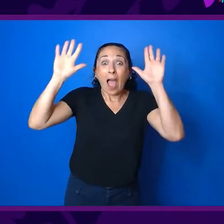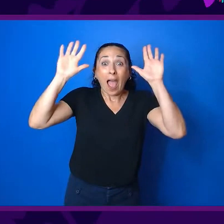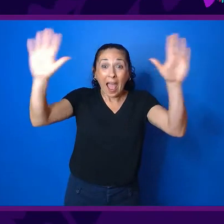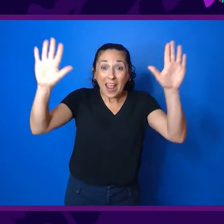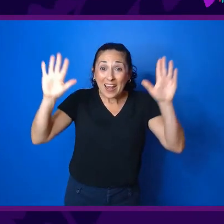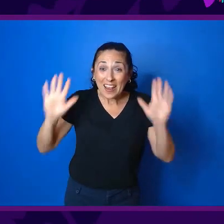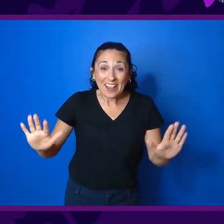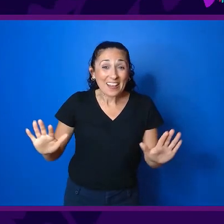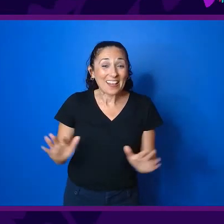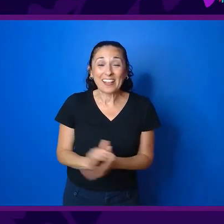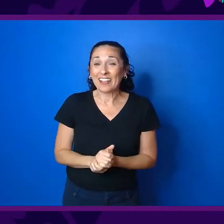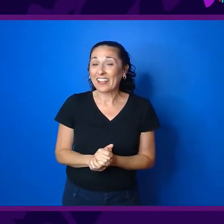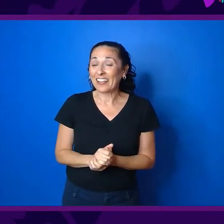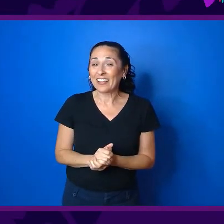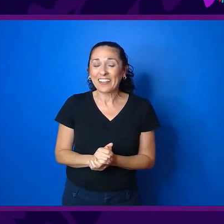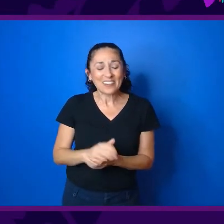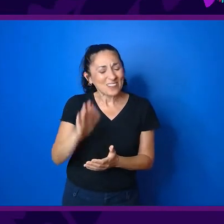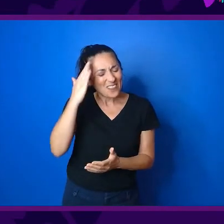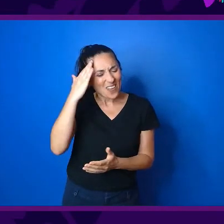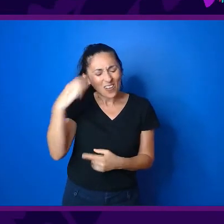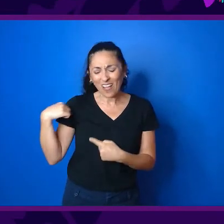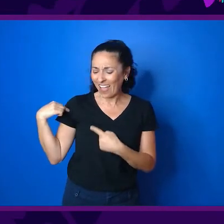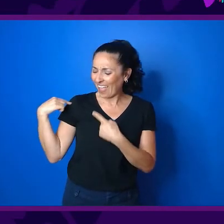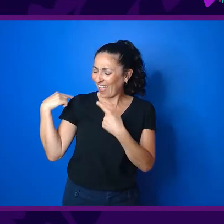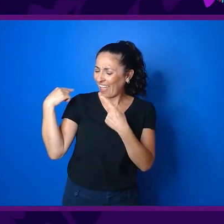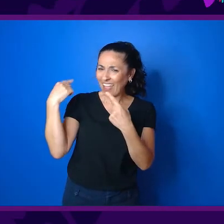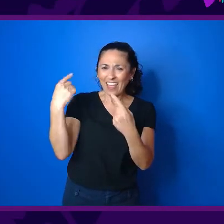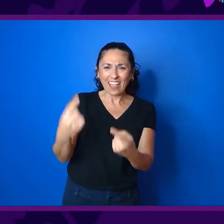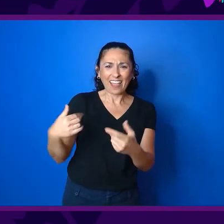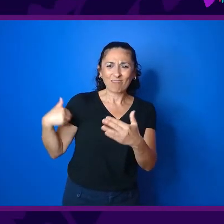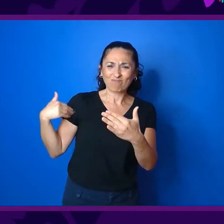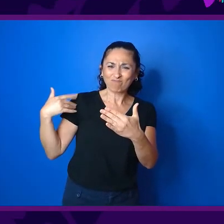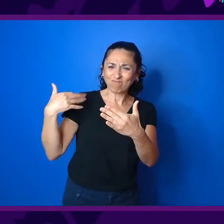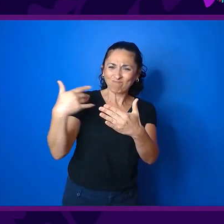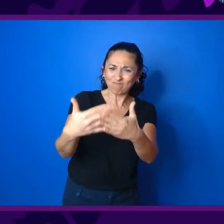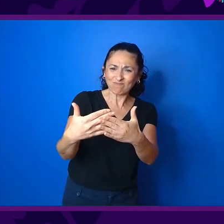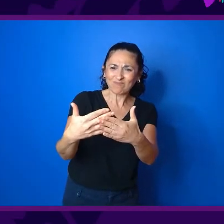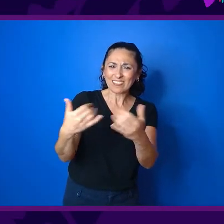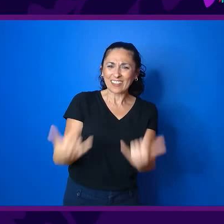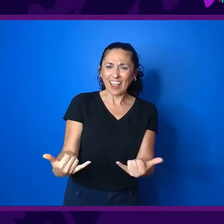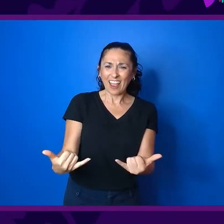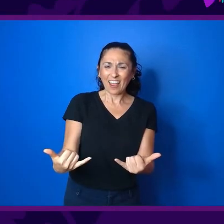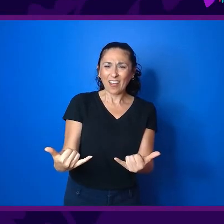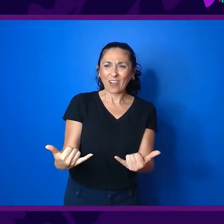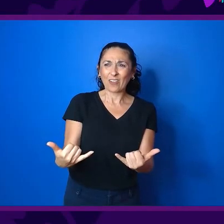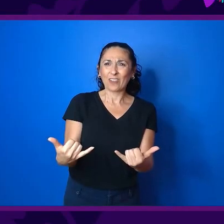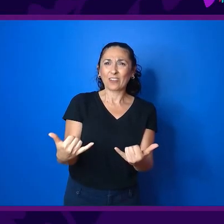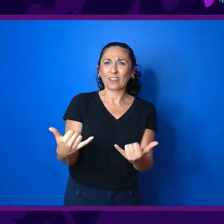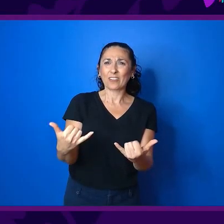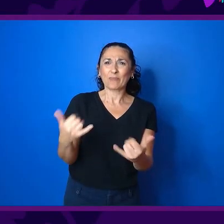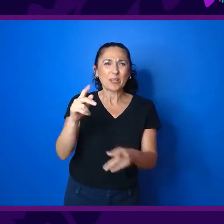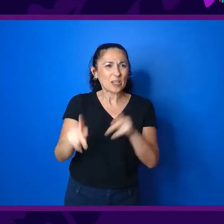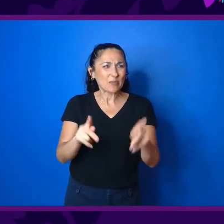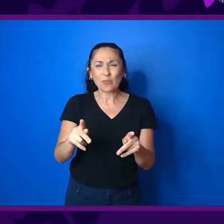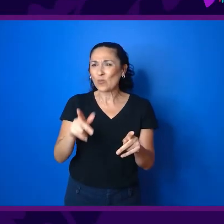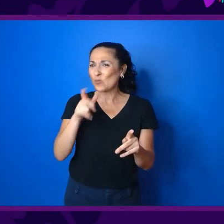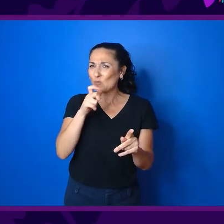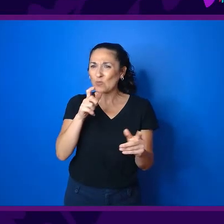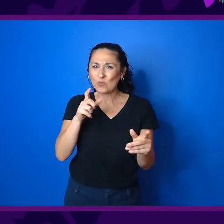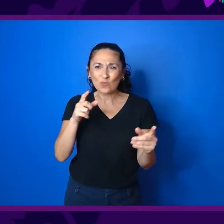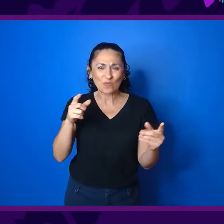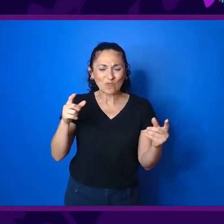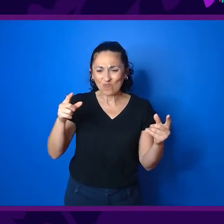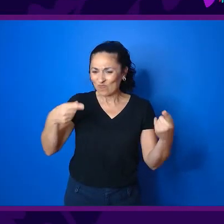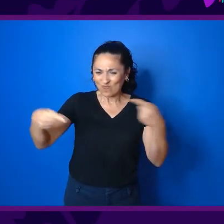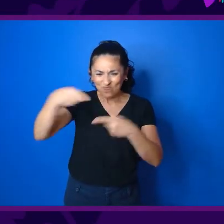That's the thing, is that up to now, we've seen so many people that have just crossed your path and have learned something from